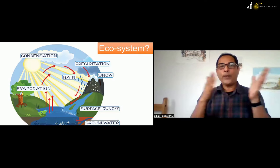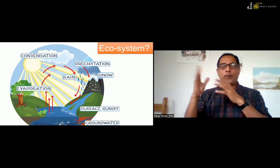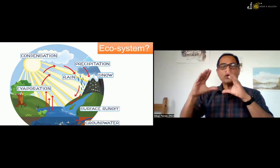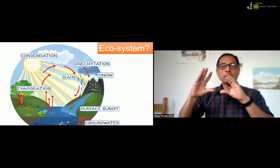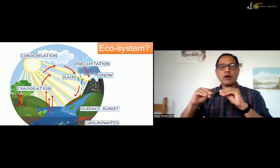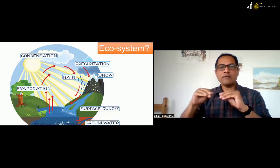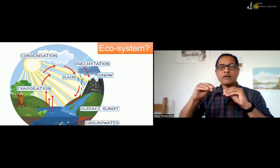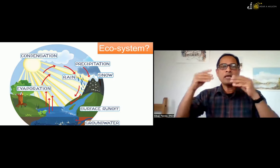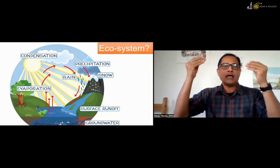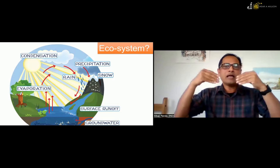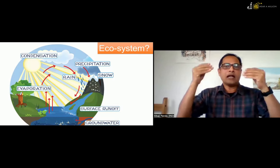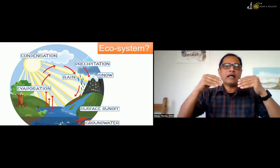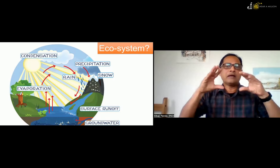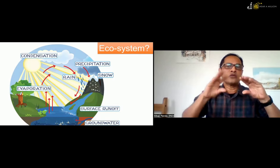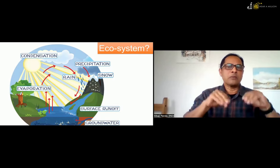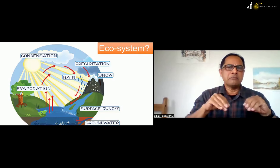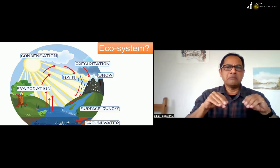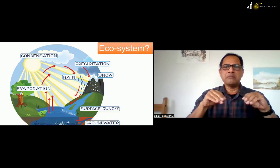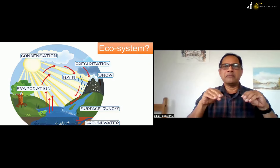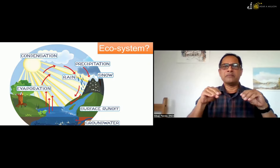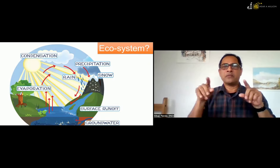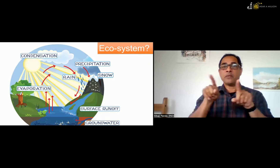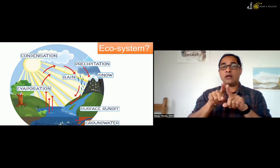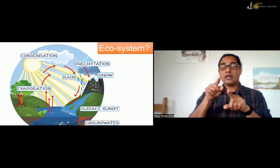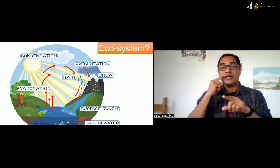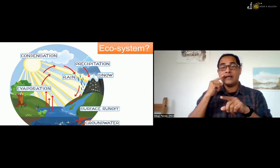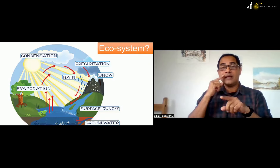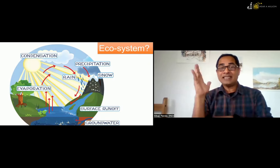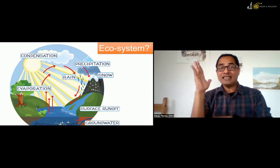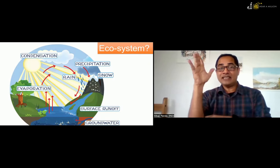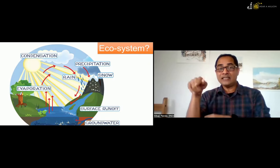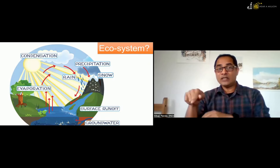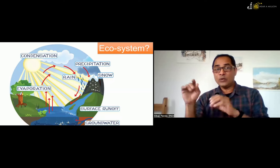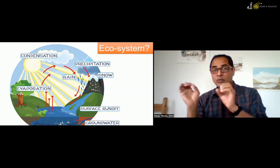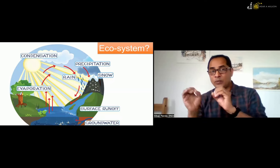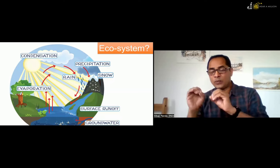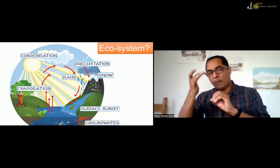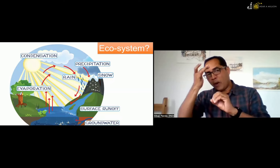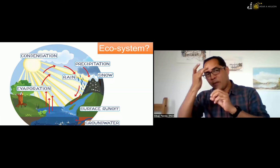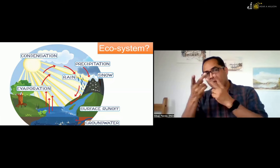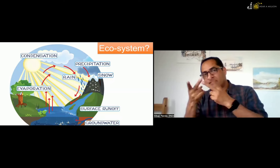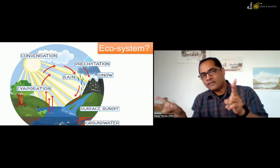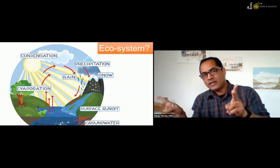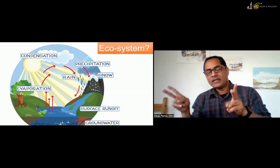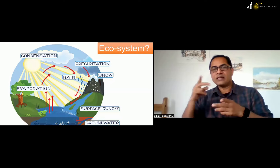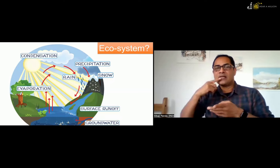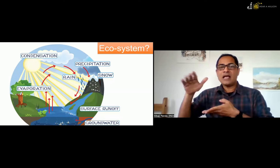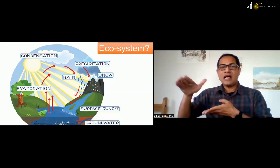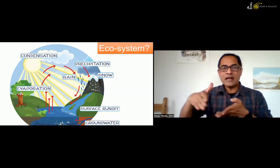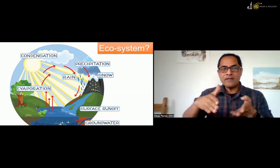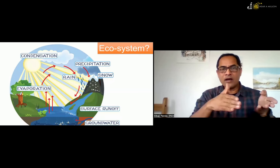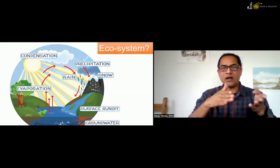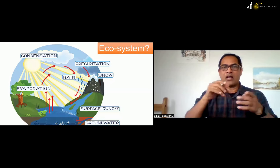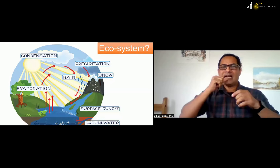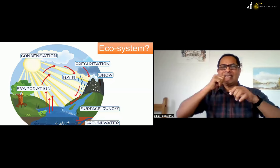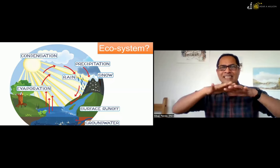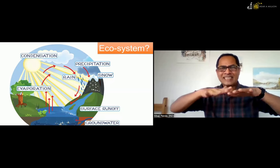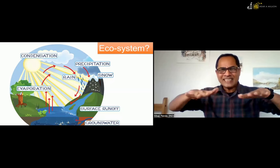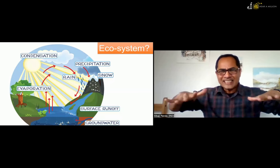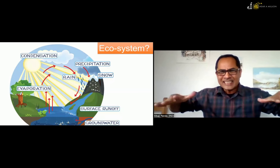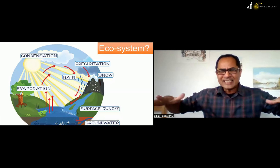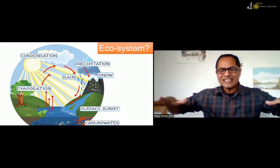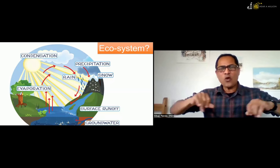Without heat, there wouldn't be a climate, there wouldn't be wind. The trees, you would know if there are no